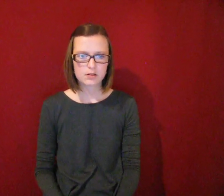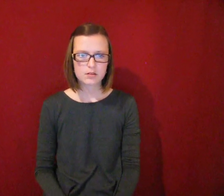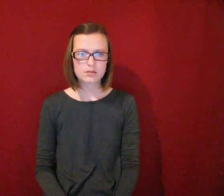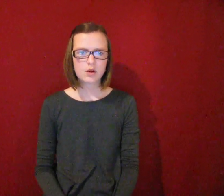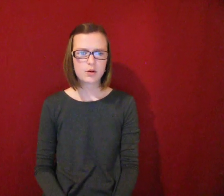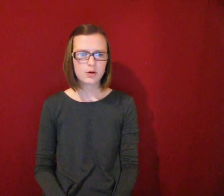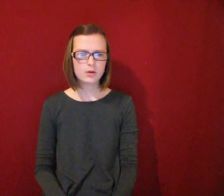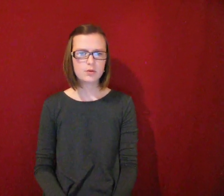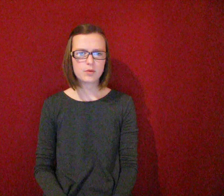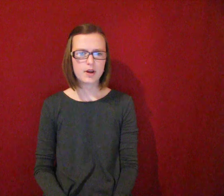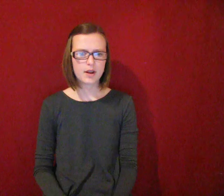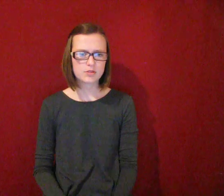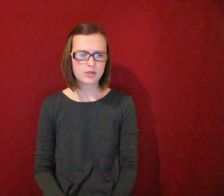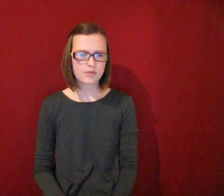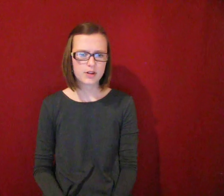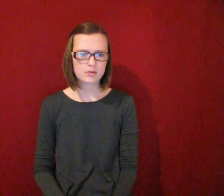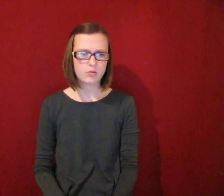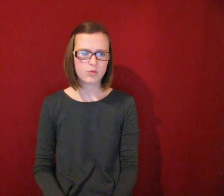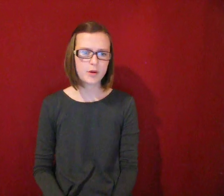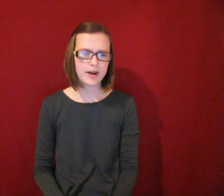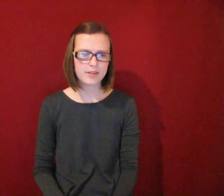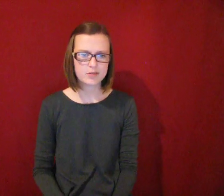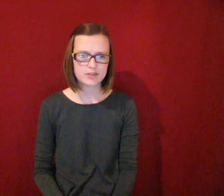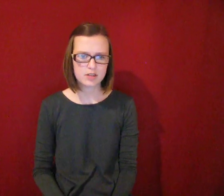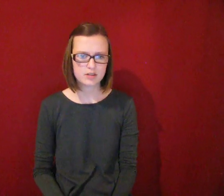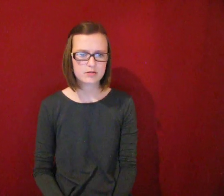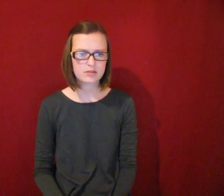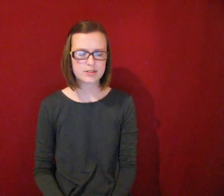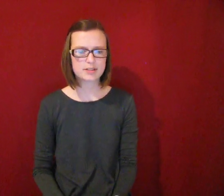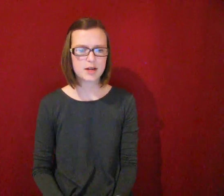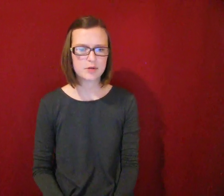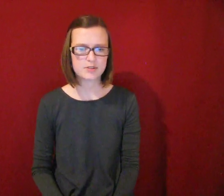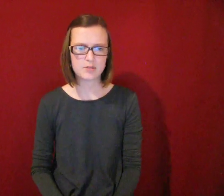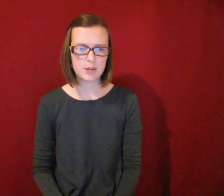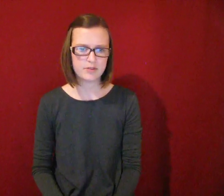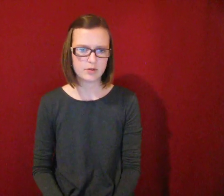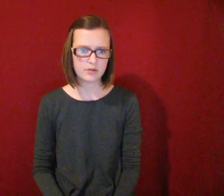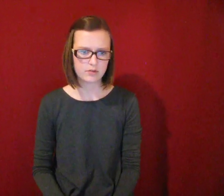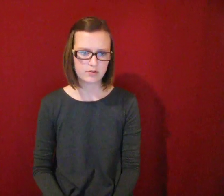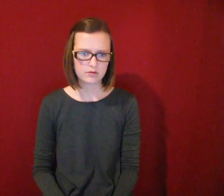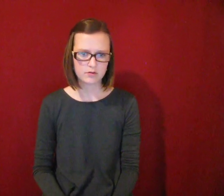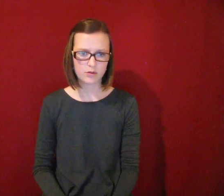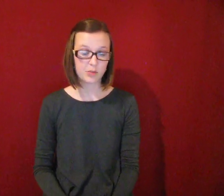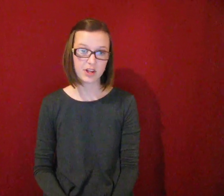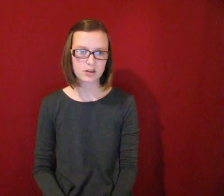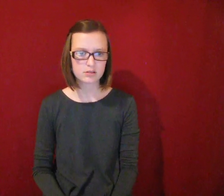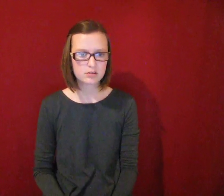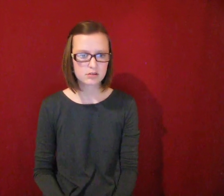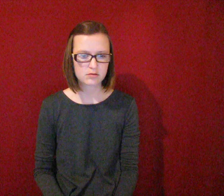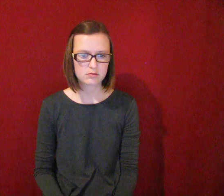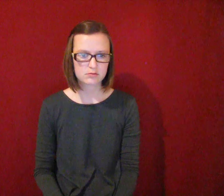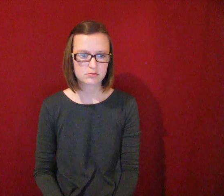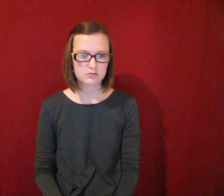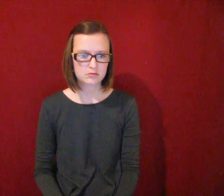So who do I go to if I want to buy those things, such as diapers and baby food, formula?